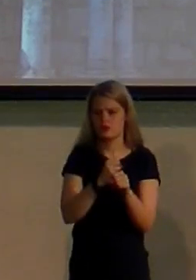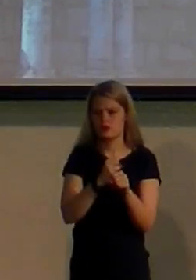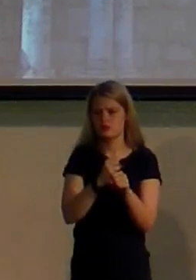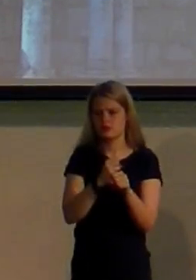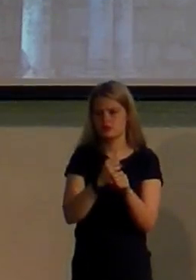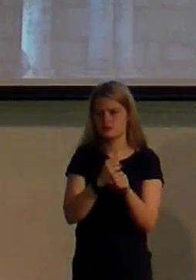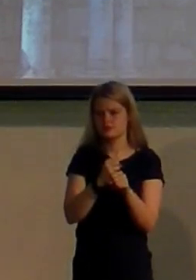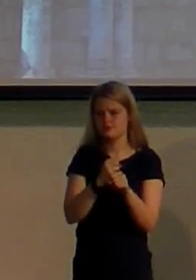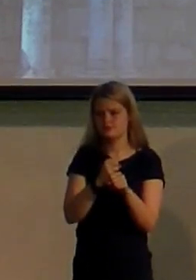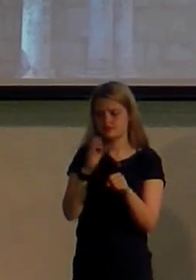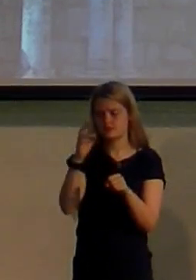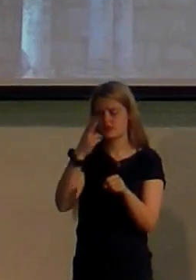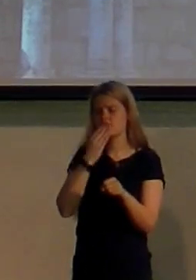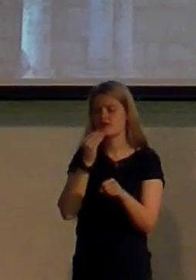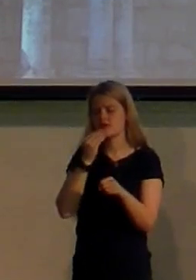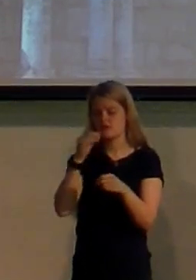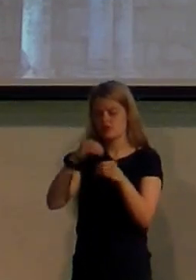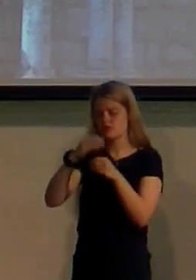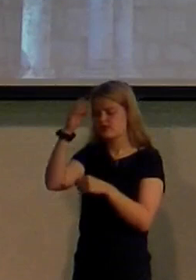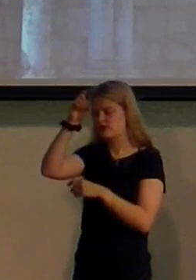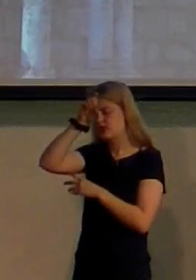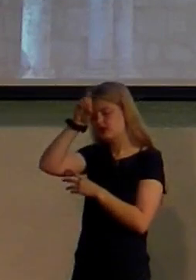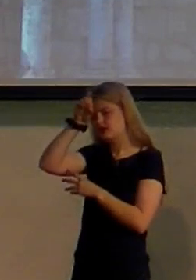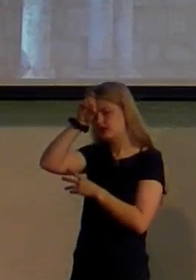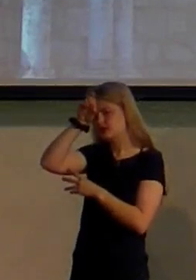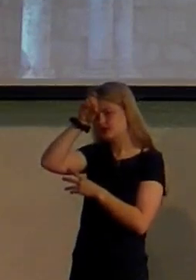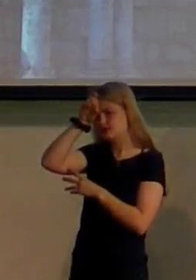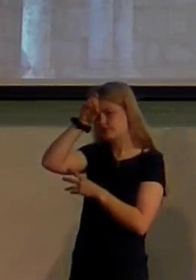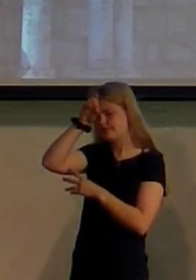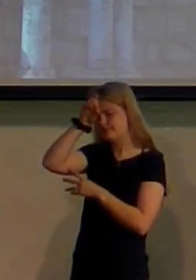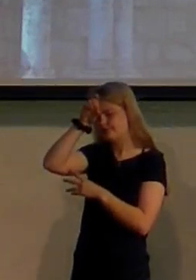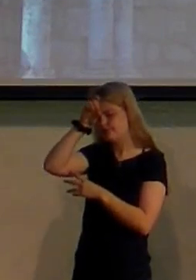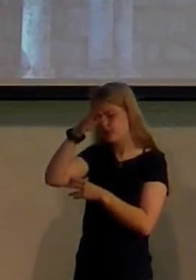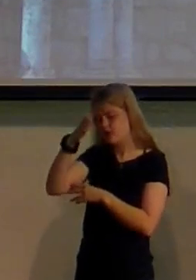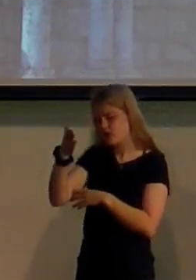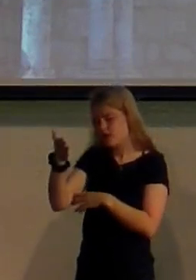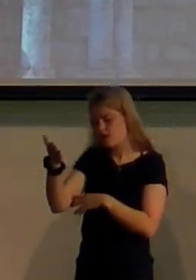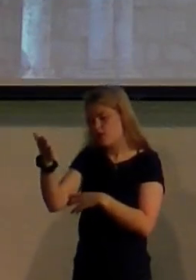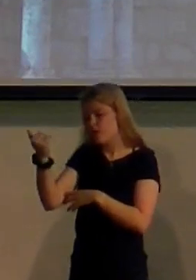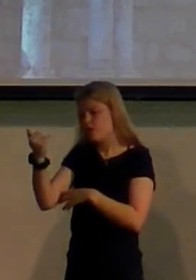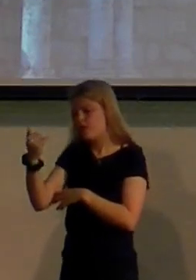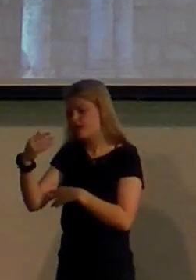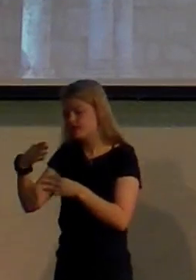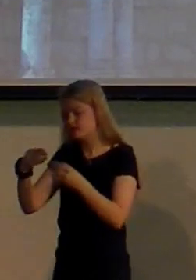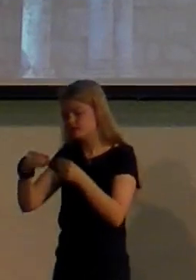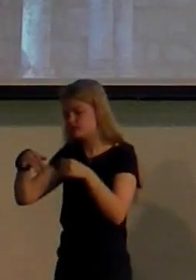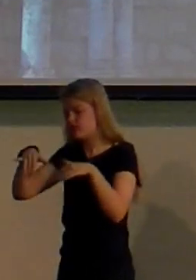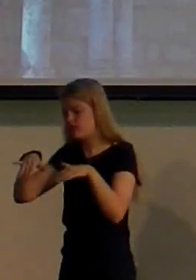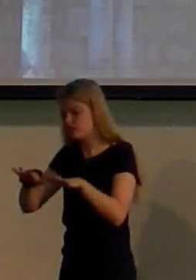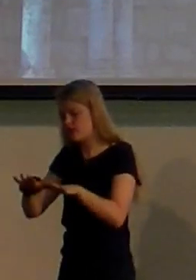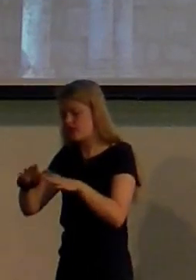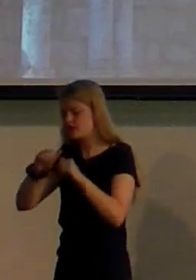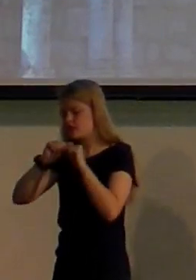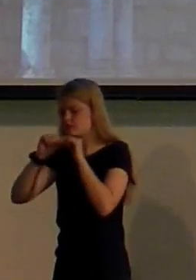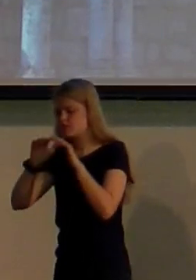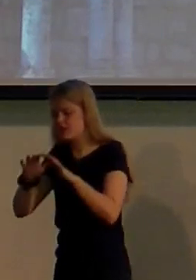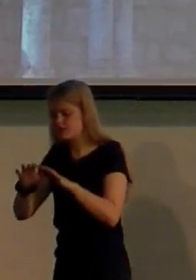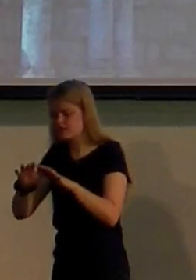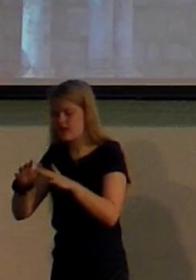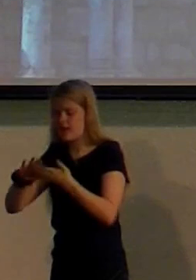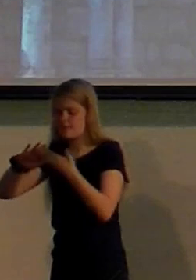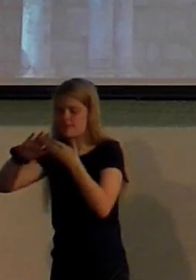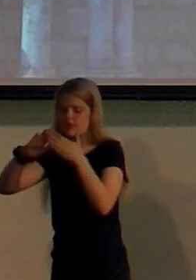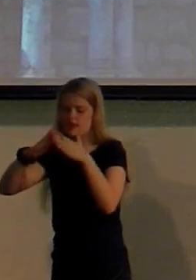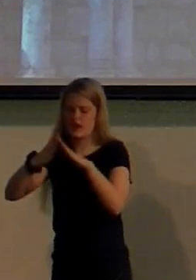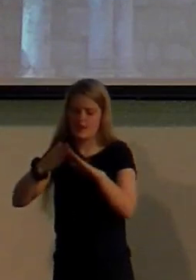When the Hebrews were in Egypt, what was a land of blessing has become for them a land of